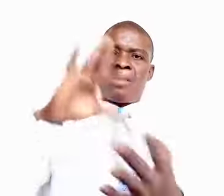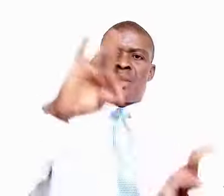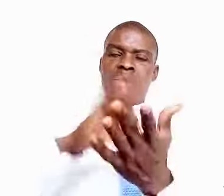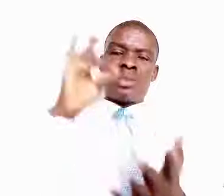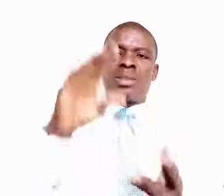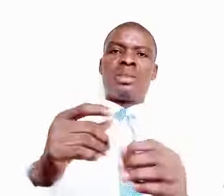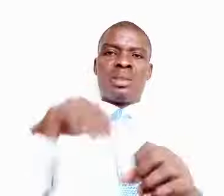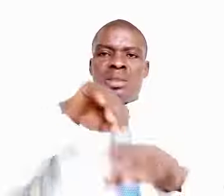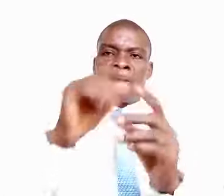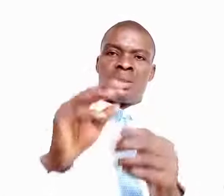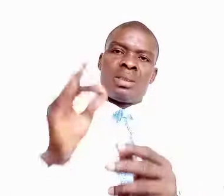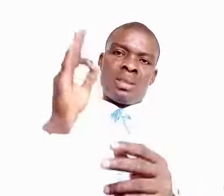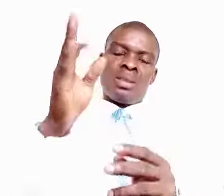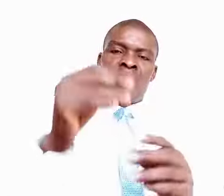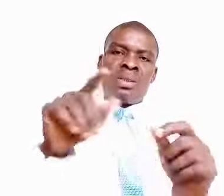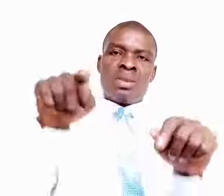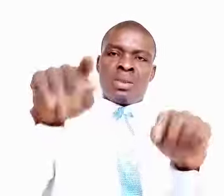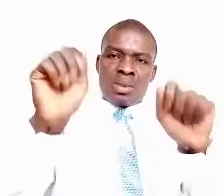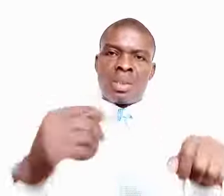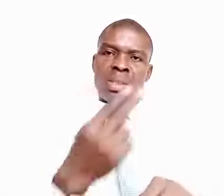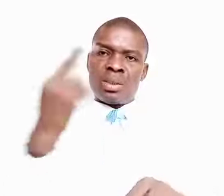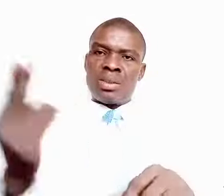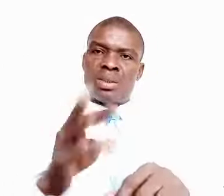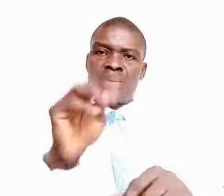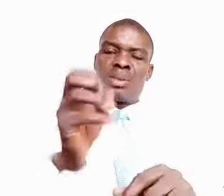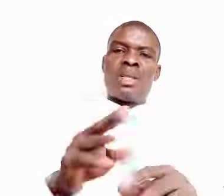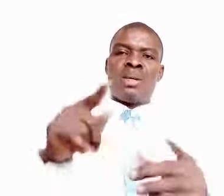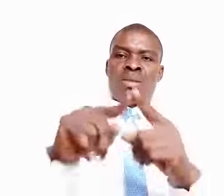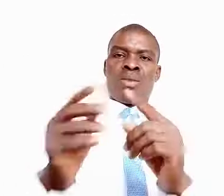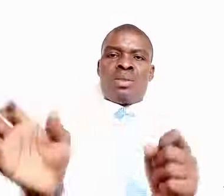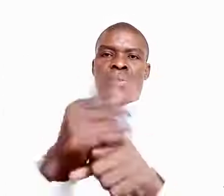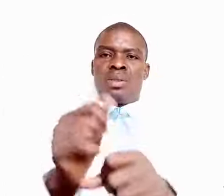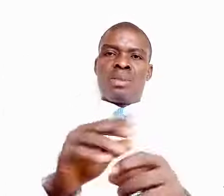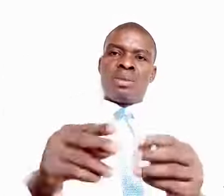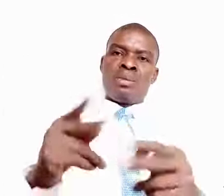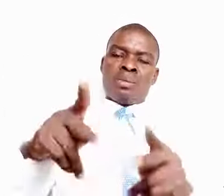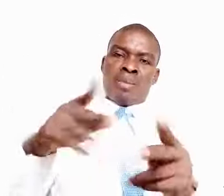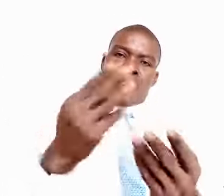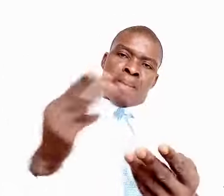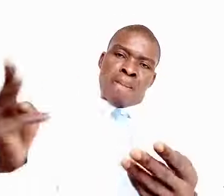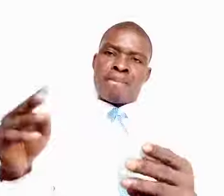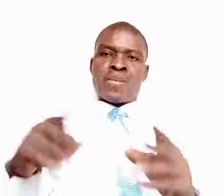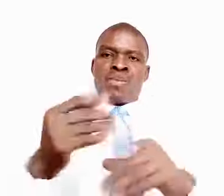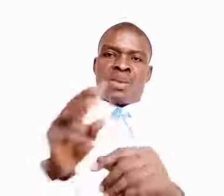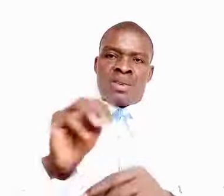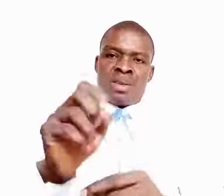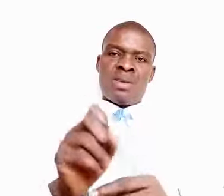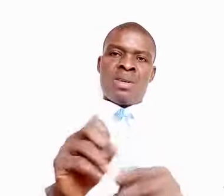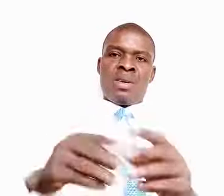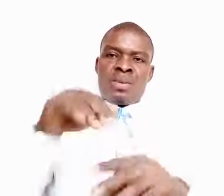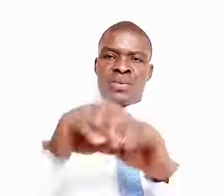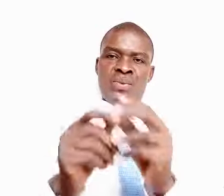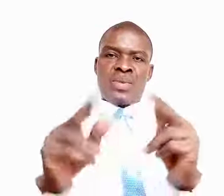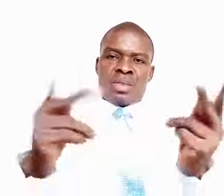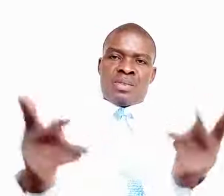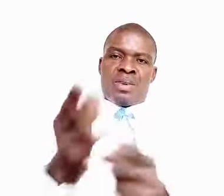they can use. They can use meter, the strict rhythmic pattern of stressed and unstressed syllables in each line, as in